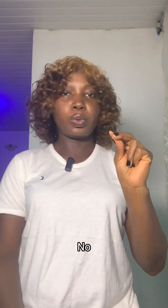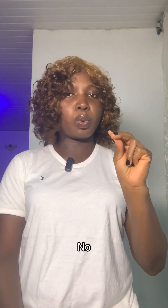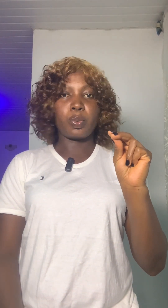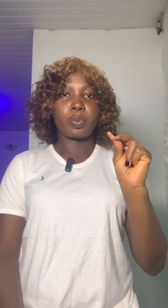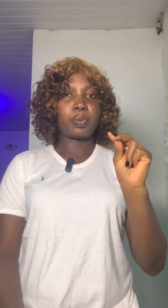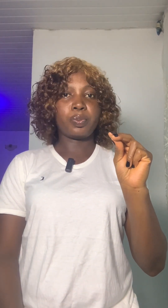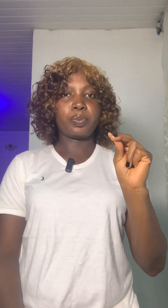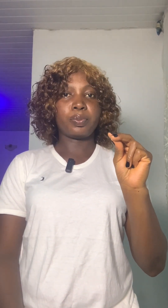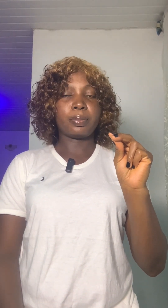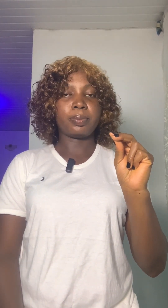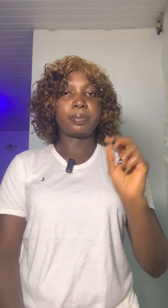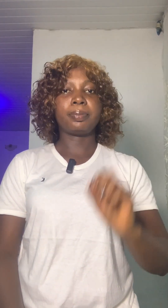No.